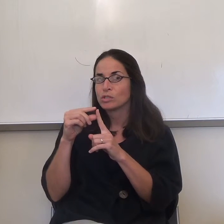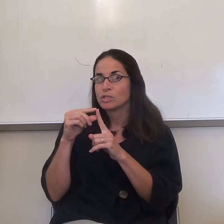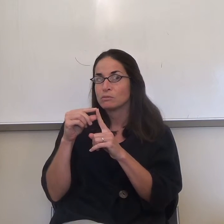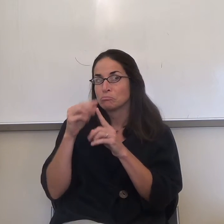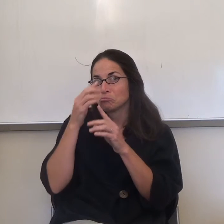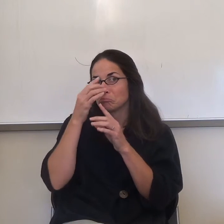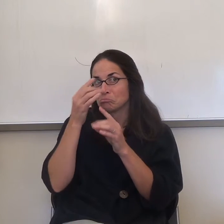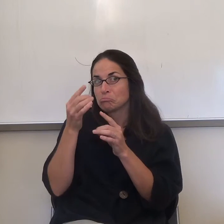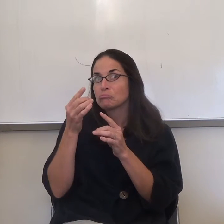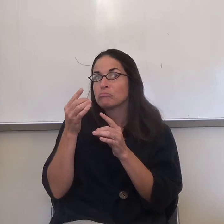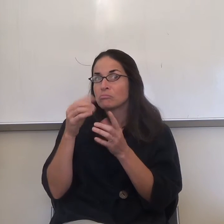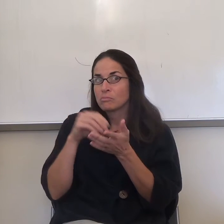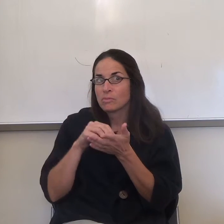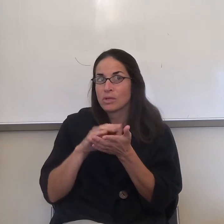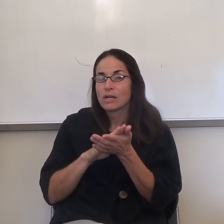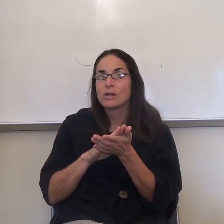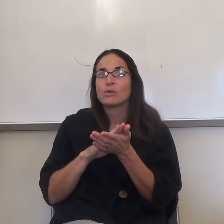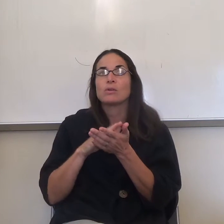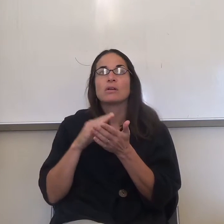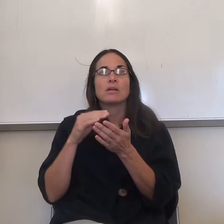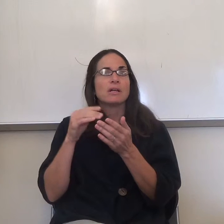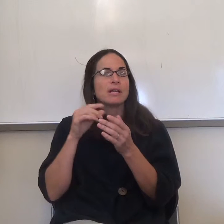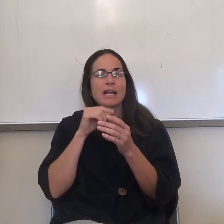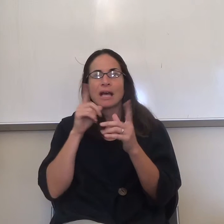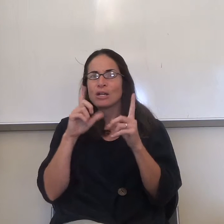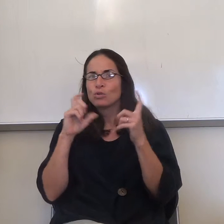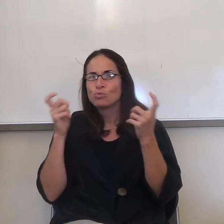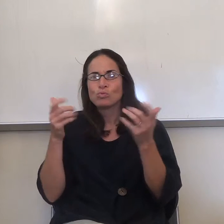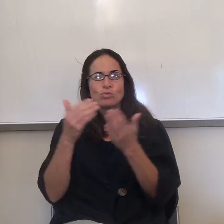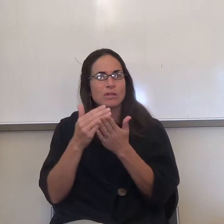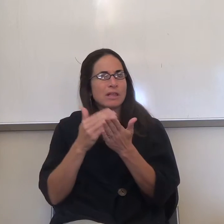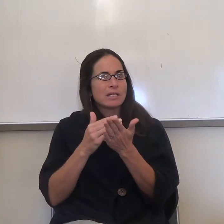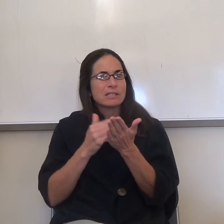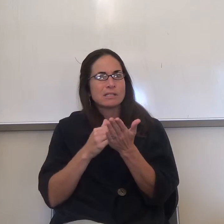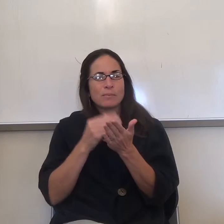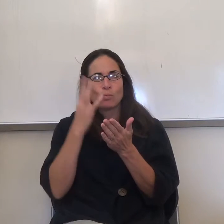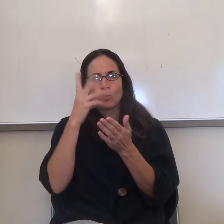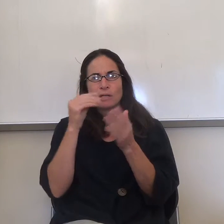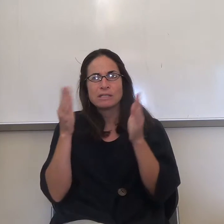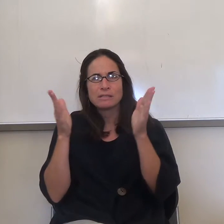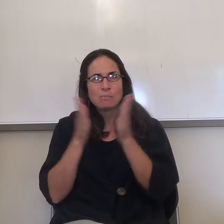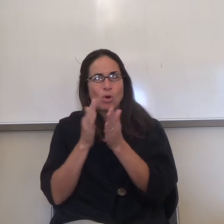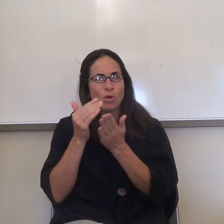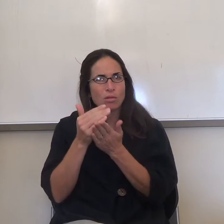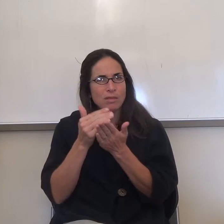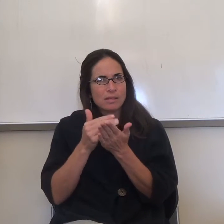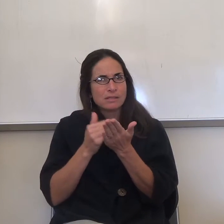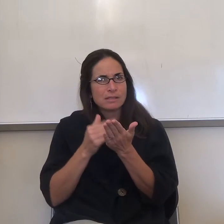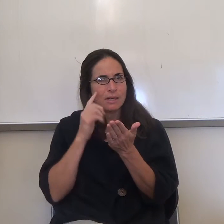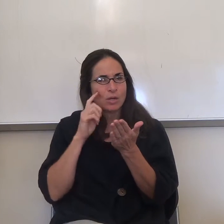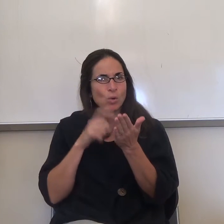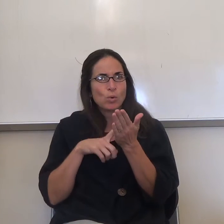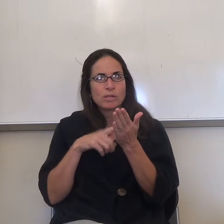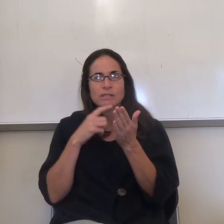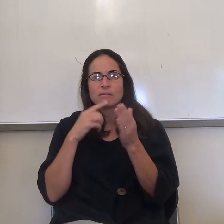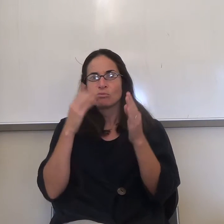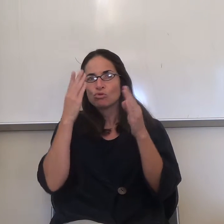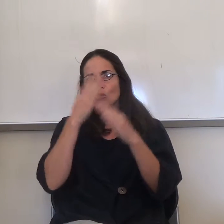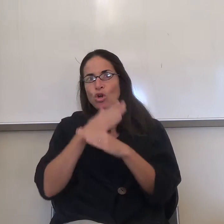of the lists, there wasn't a big list on this one, and just had a lot of dark surfaces on Mars. Okay. It was a short good.